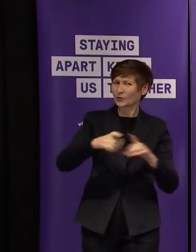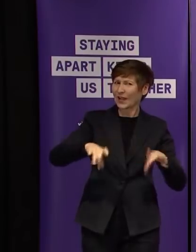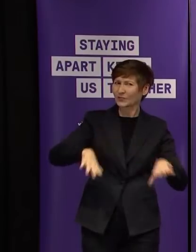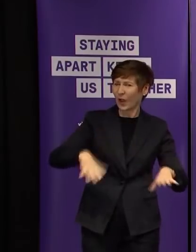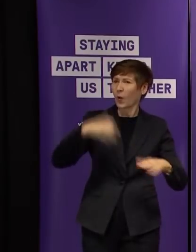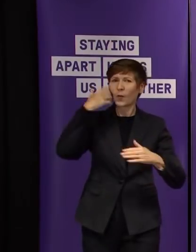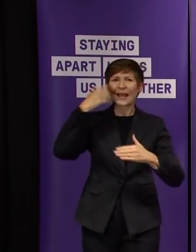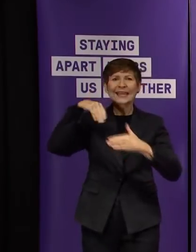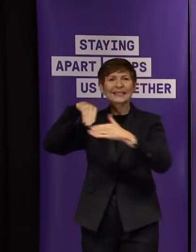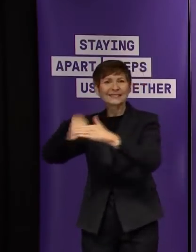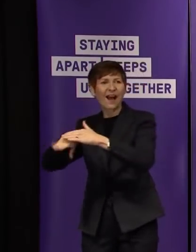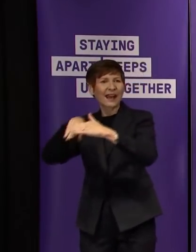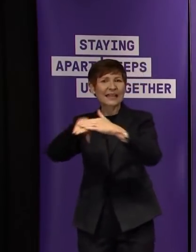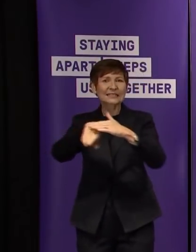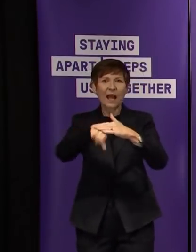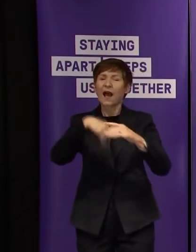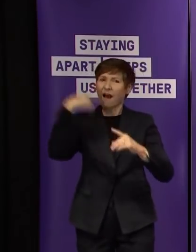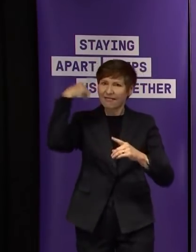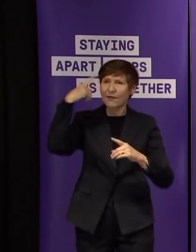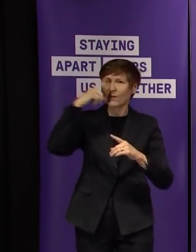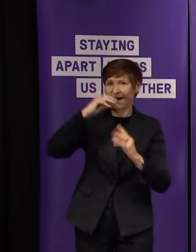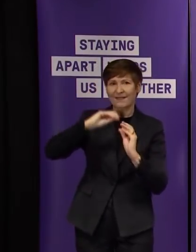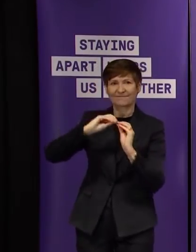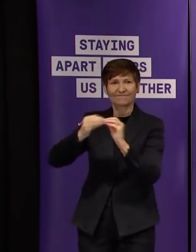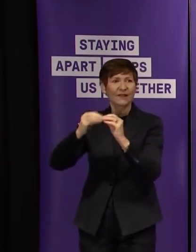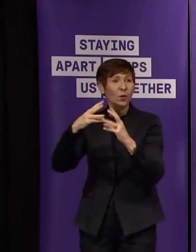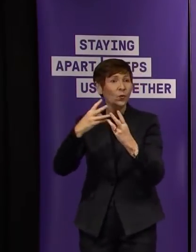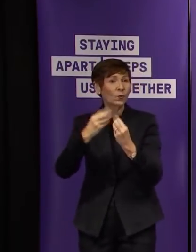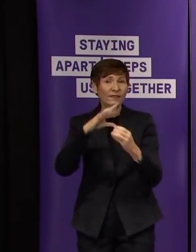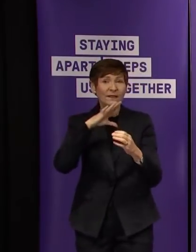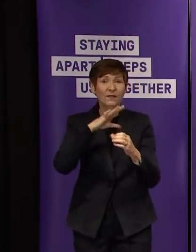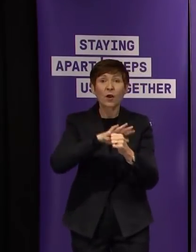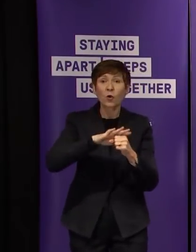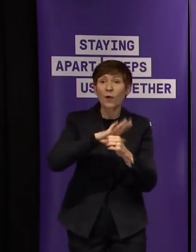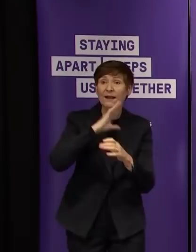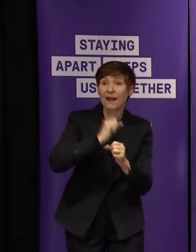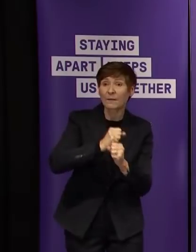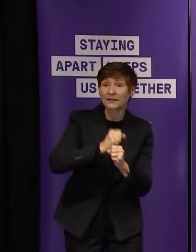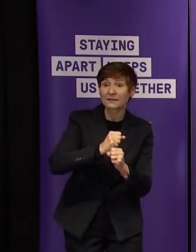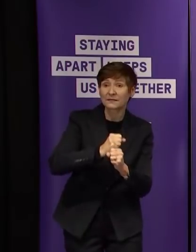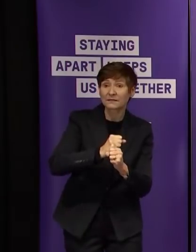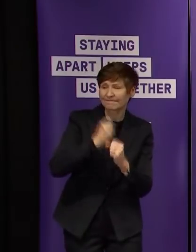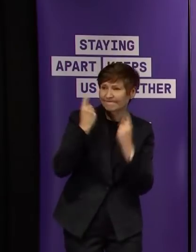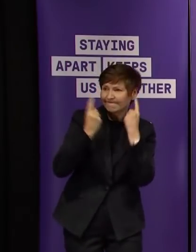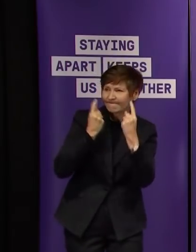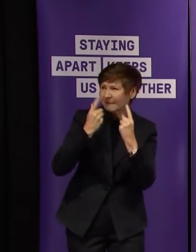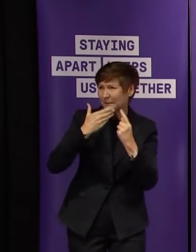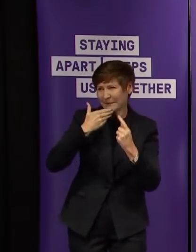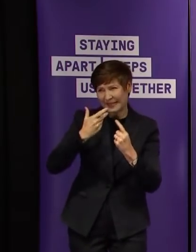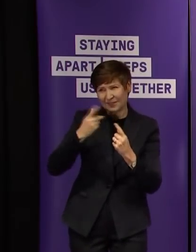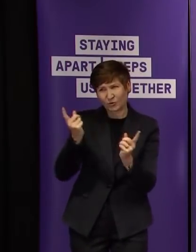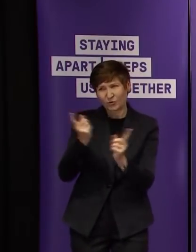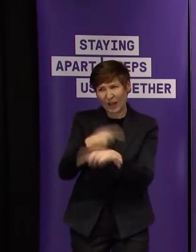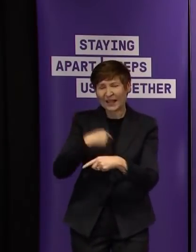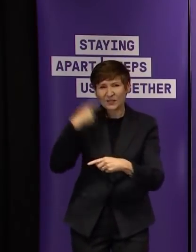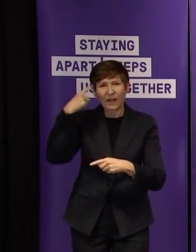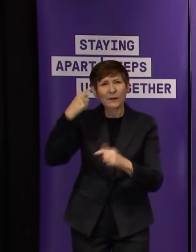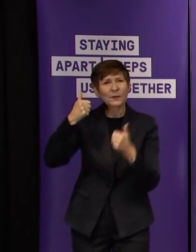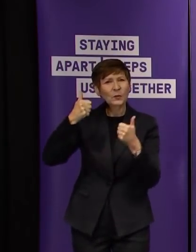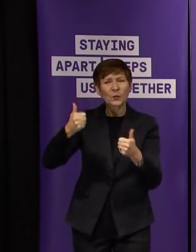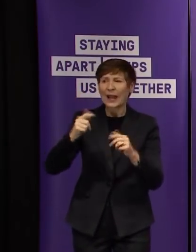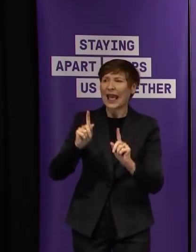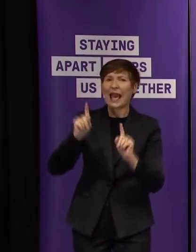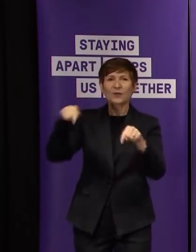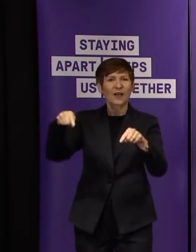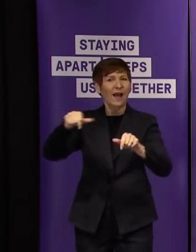I think we can make that we can make that work. There are a number of cities in the world that are doing that, and that's what we're focused on at the moment.